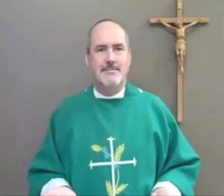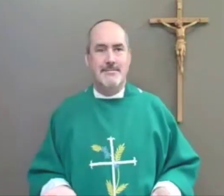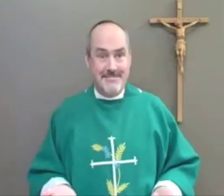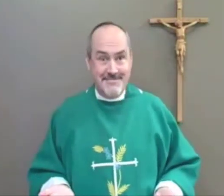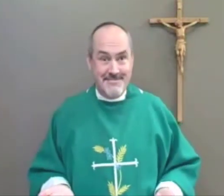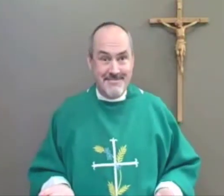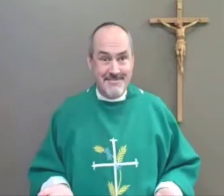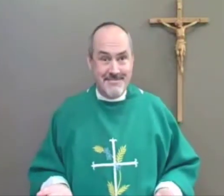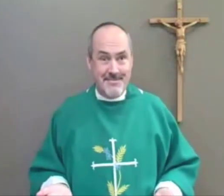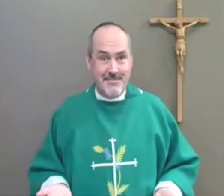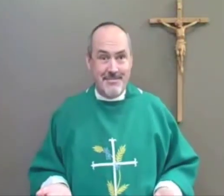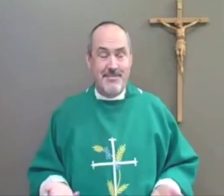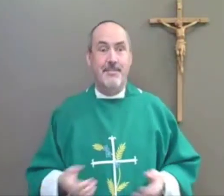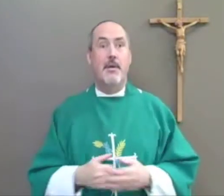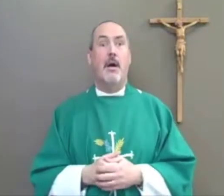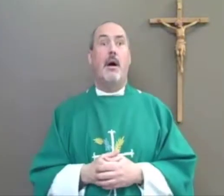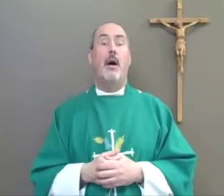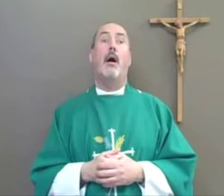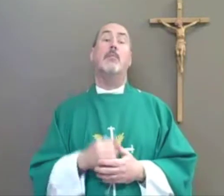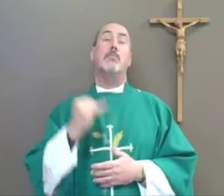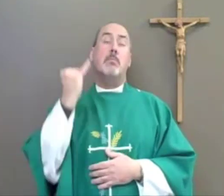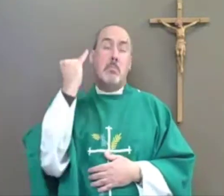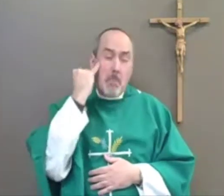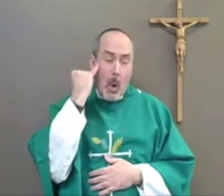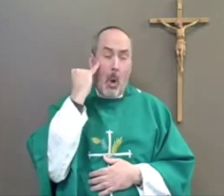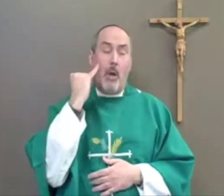going to have to answer to God for ignoring that person in need.